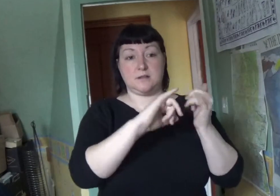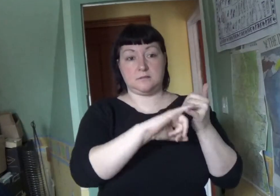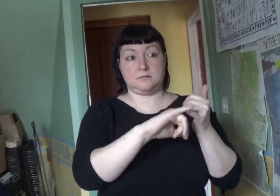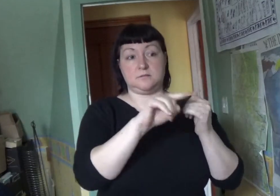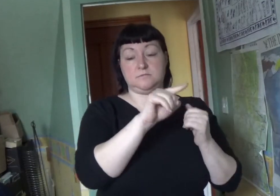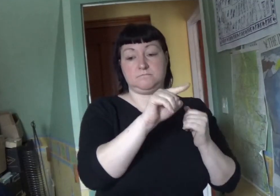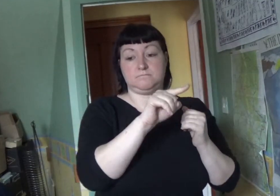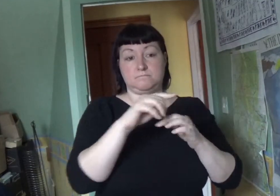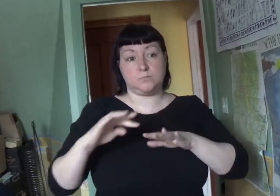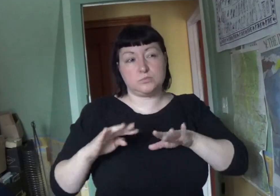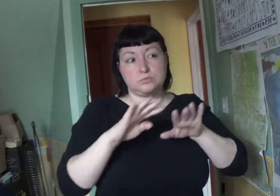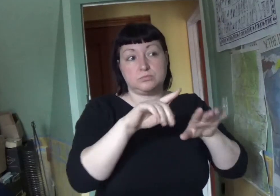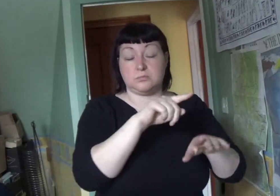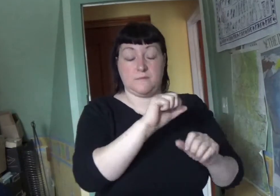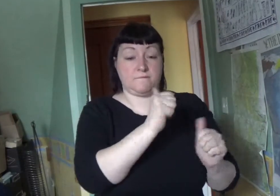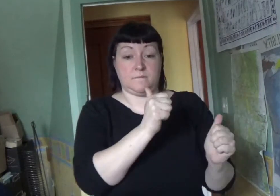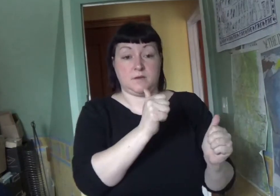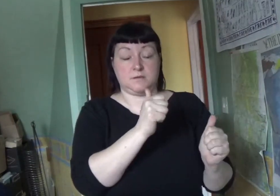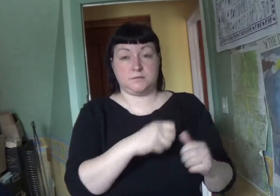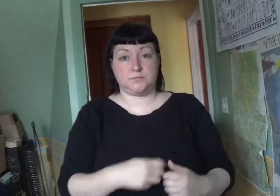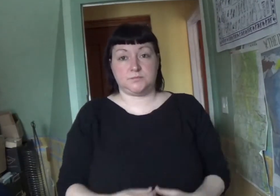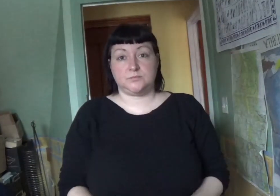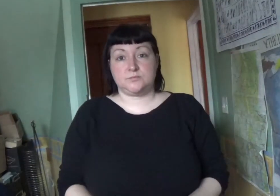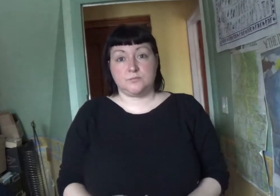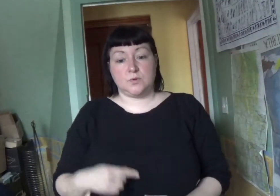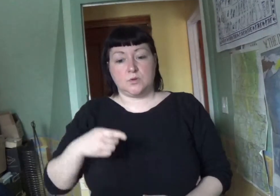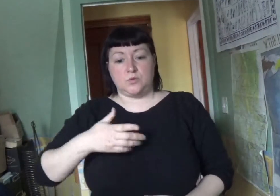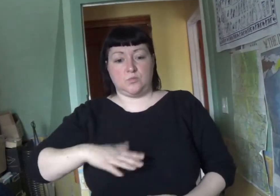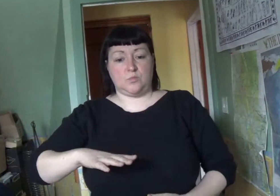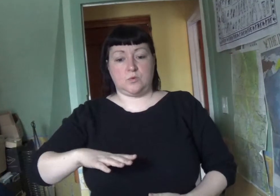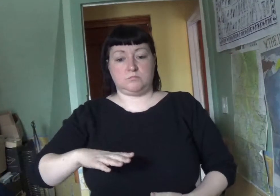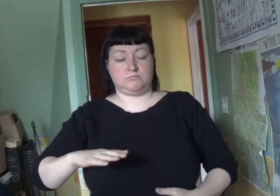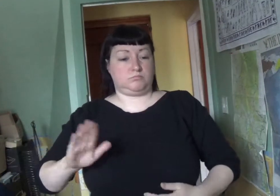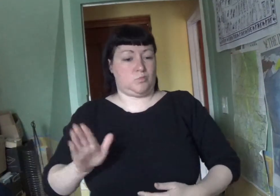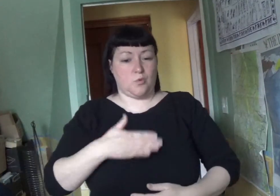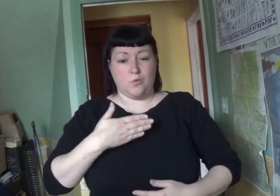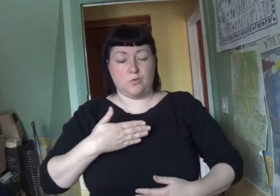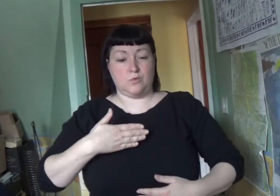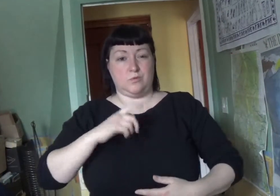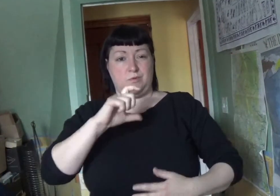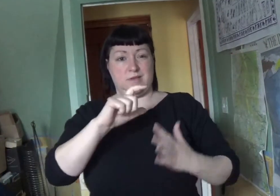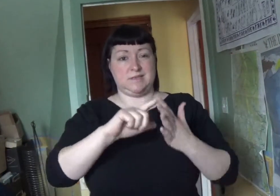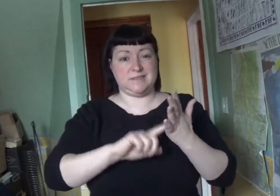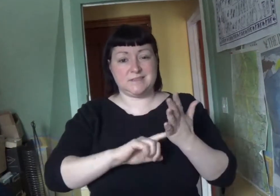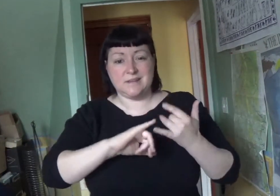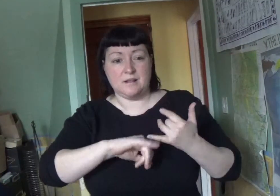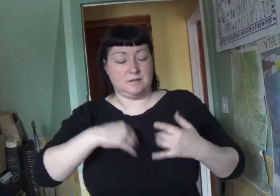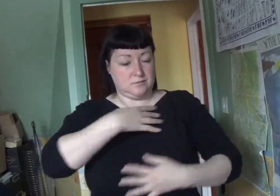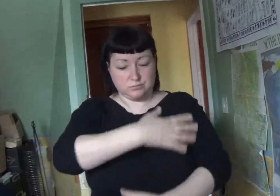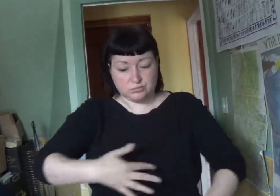fine. So really, if you want all of the cells in your body to be living just fine, like this cell here, you really want good flow throughout